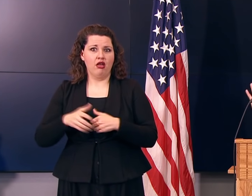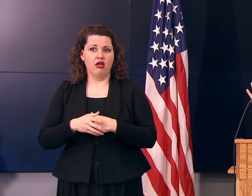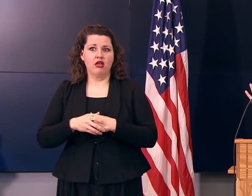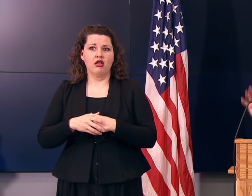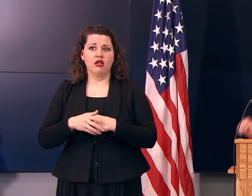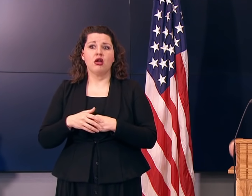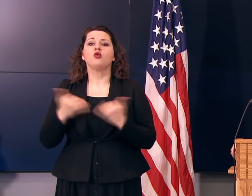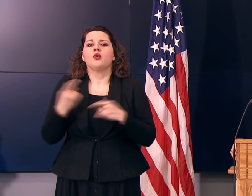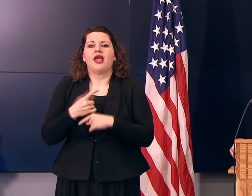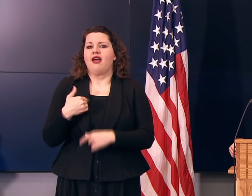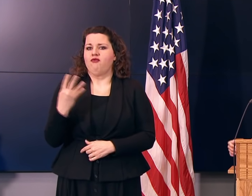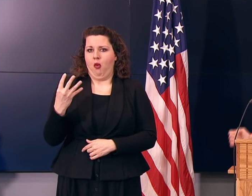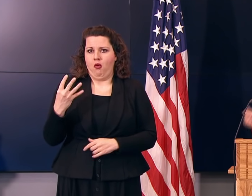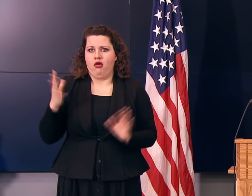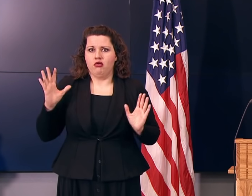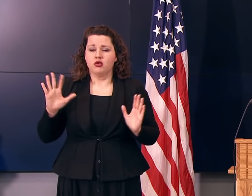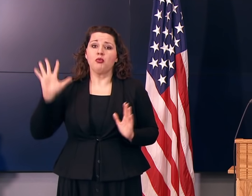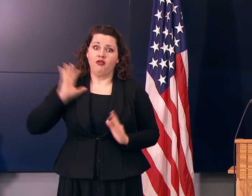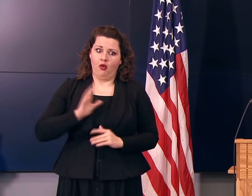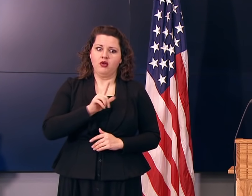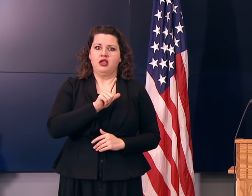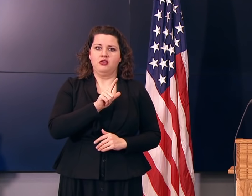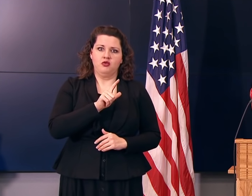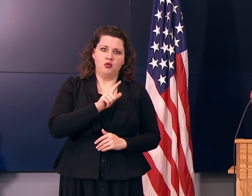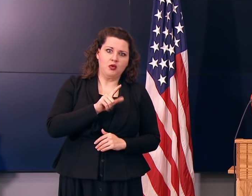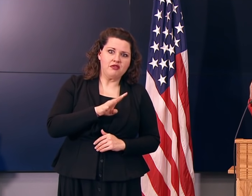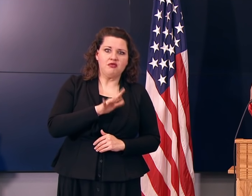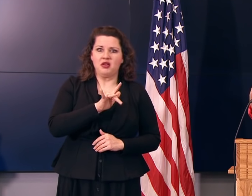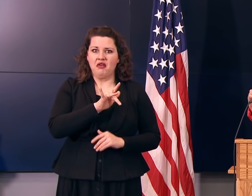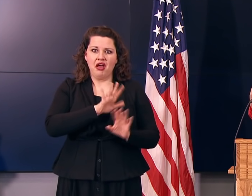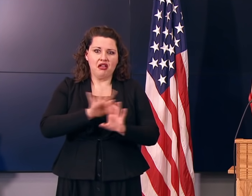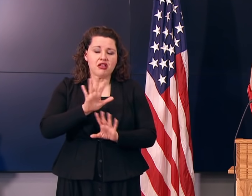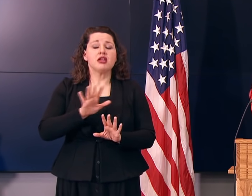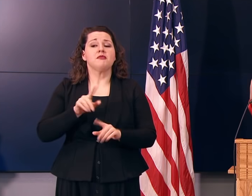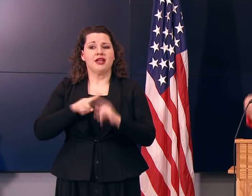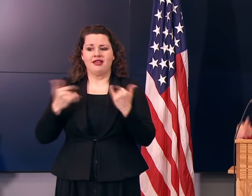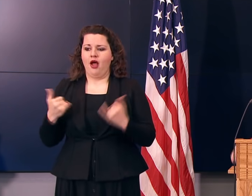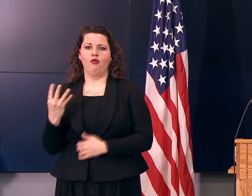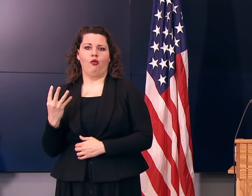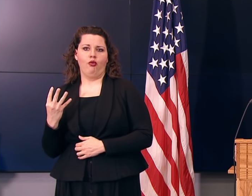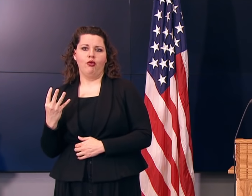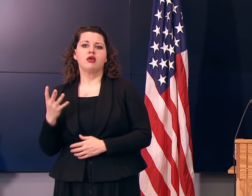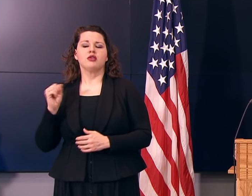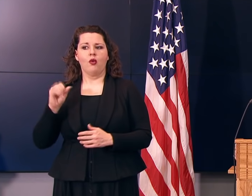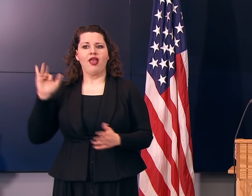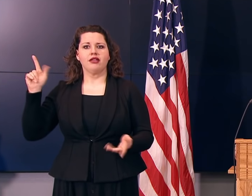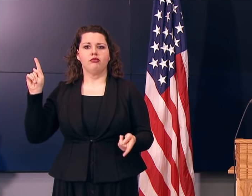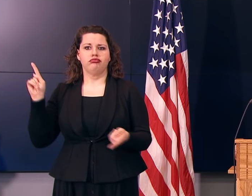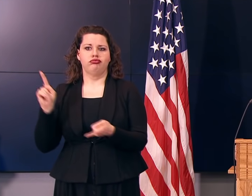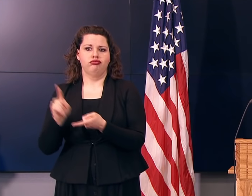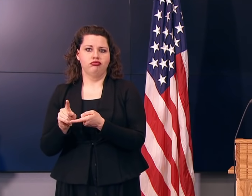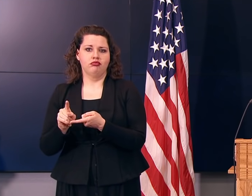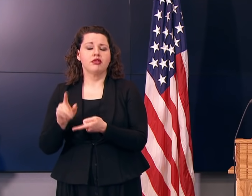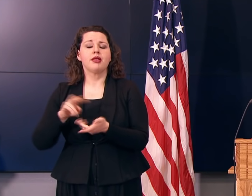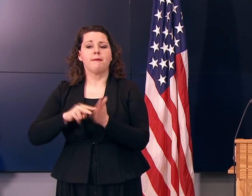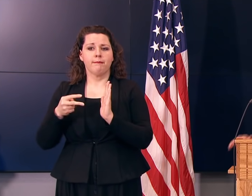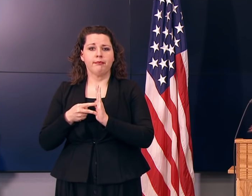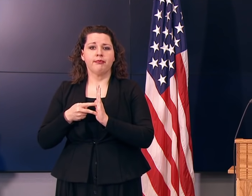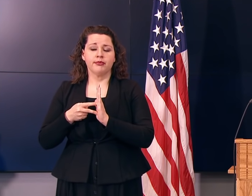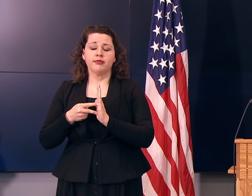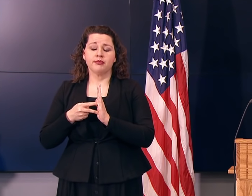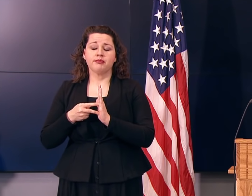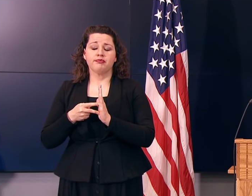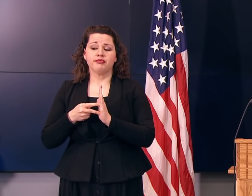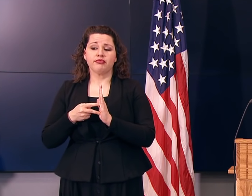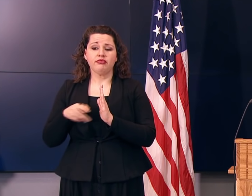We have 4 today. Yeah, okay. So, and we've consistently seen that, come down. So that indicates to us